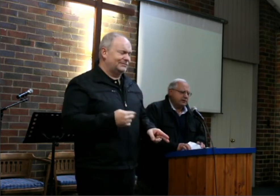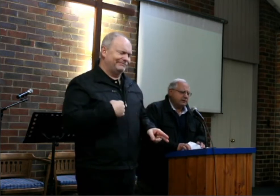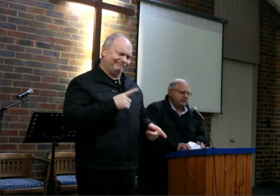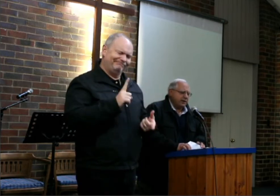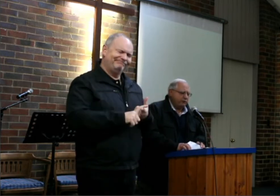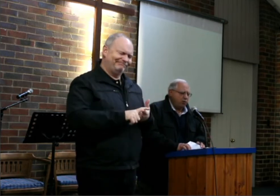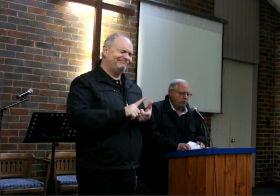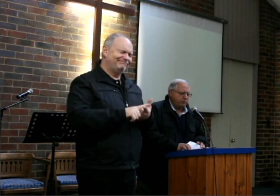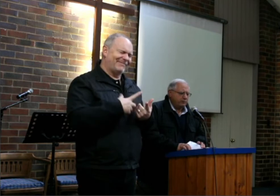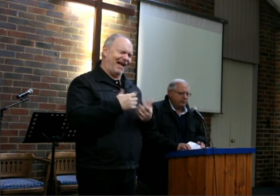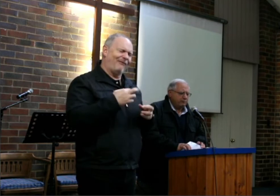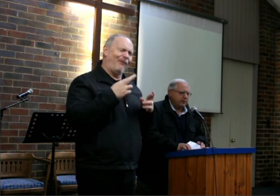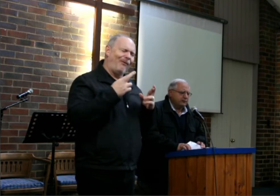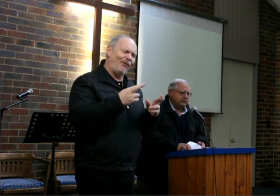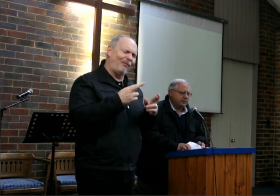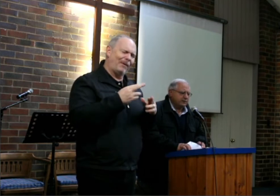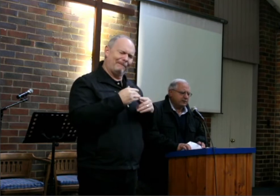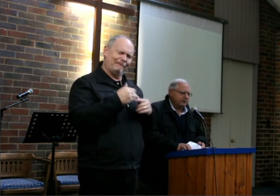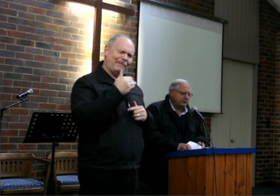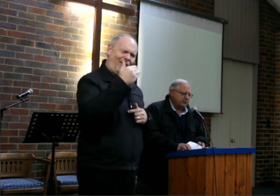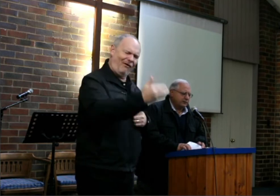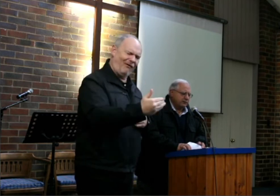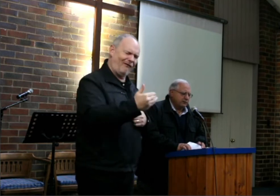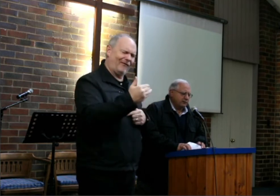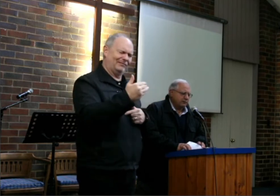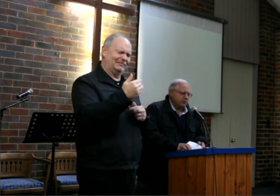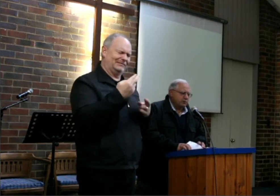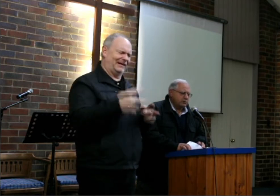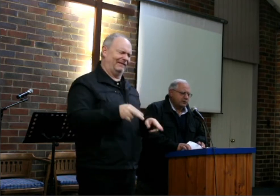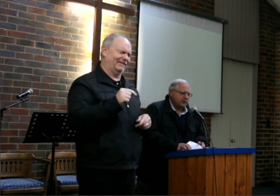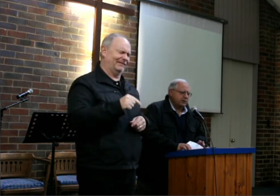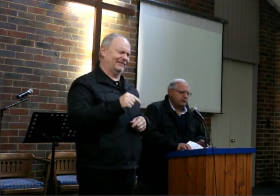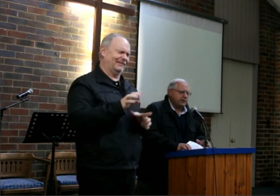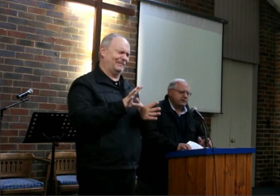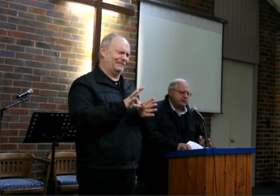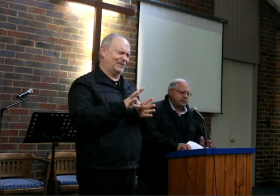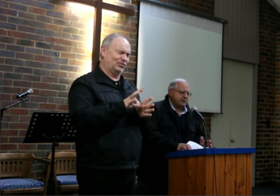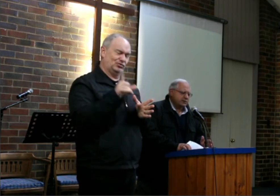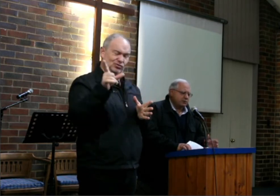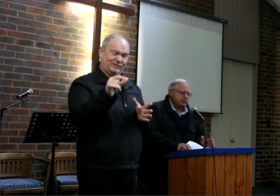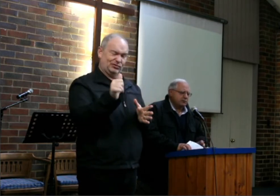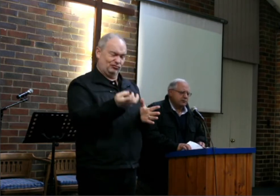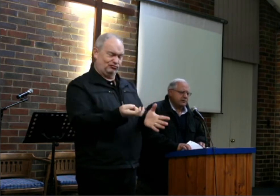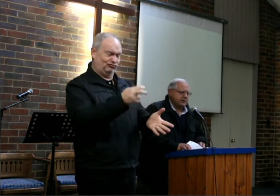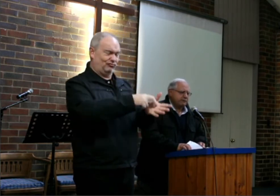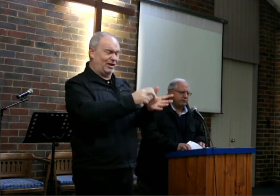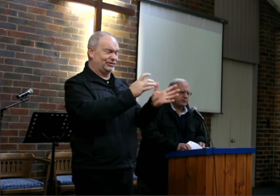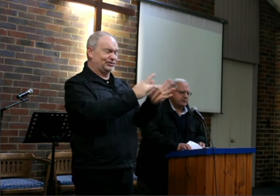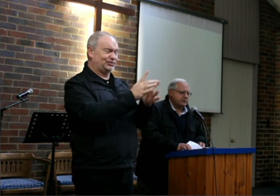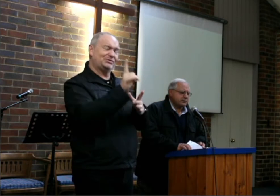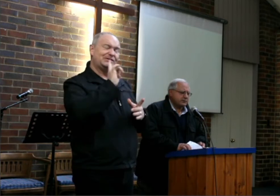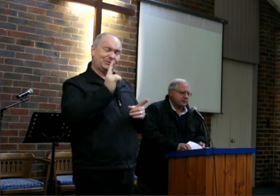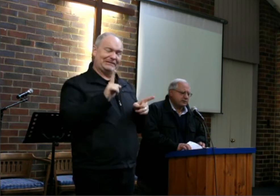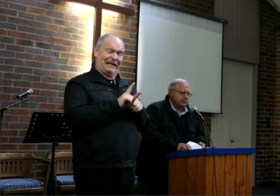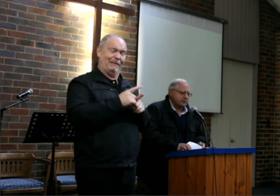still have hope beyond death. Because like you raised Jesus, you're going to do the same for us.